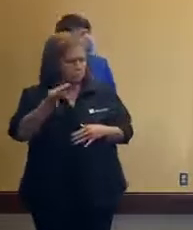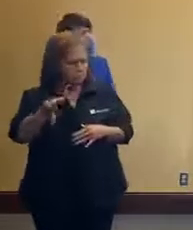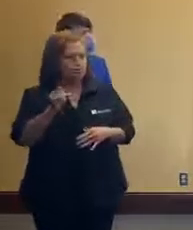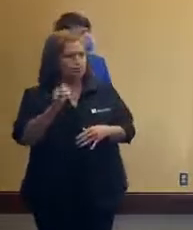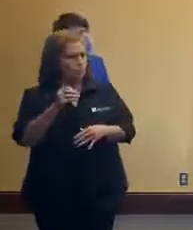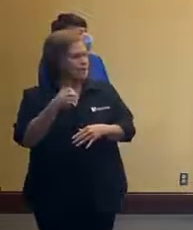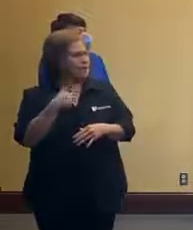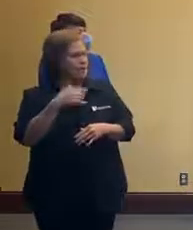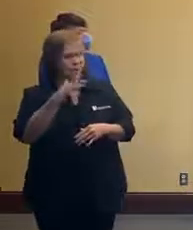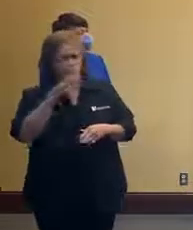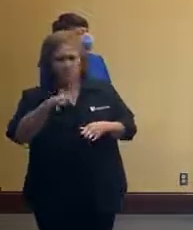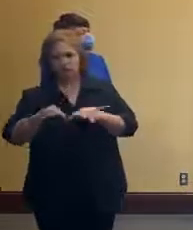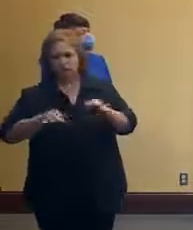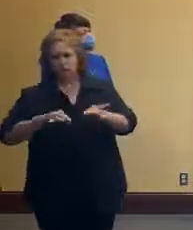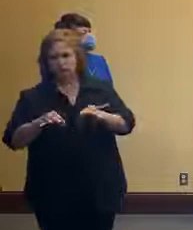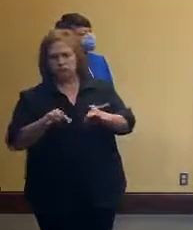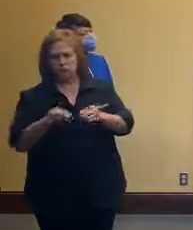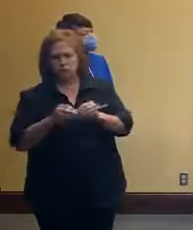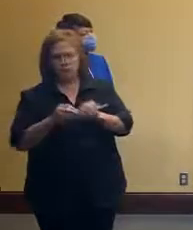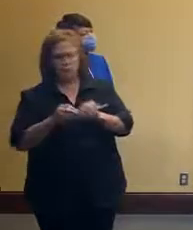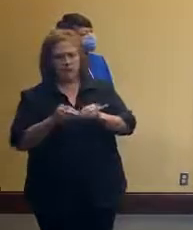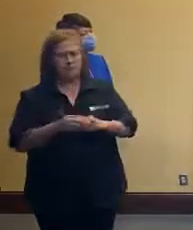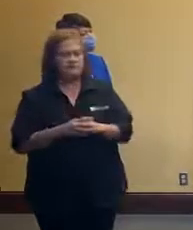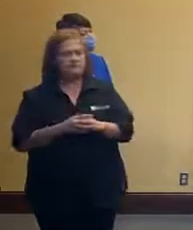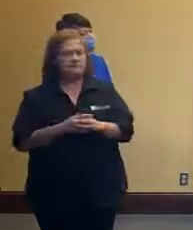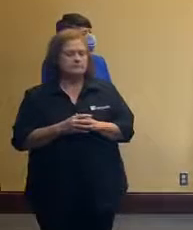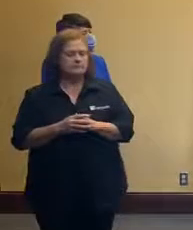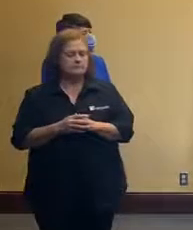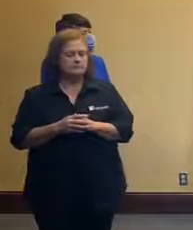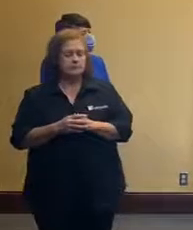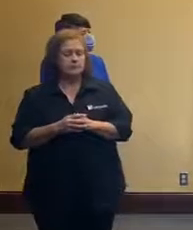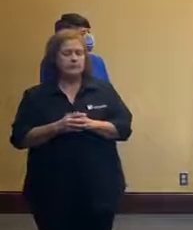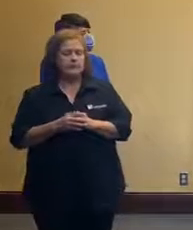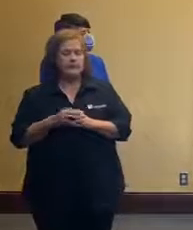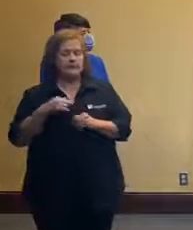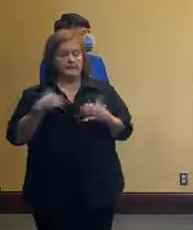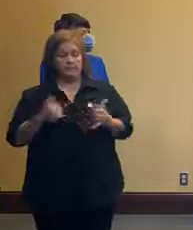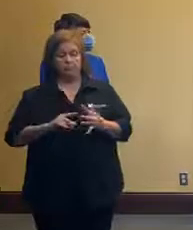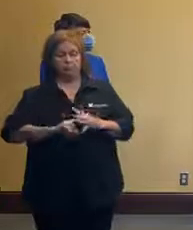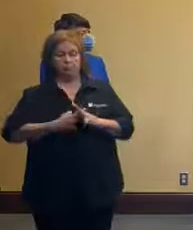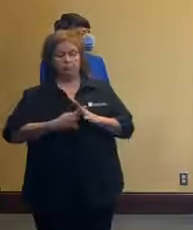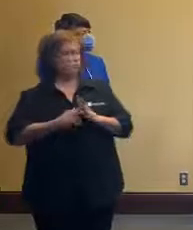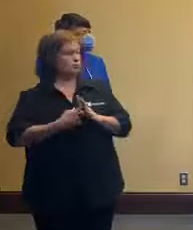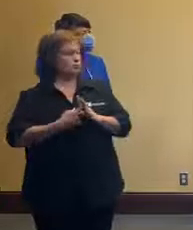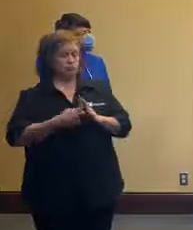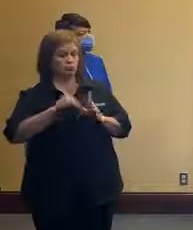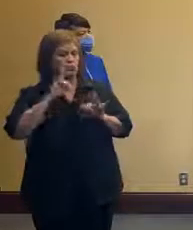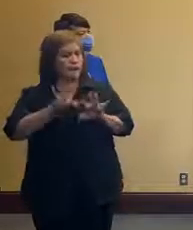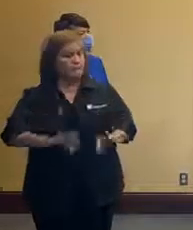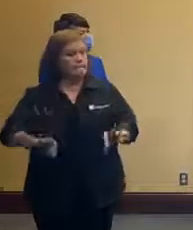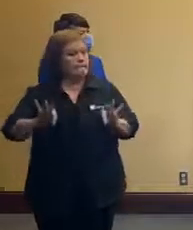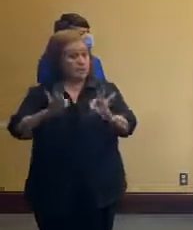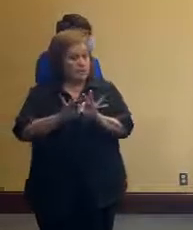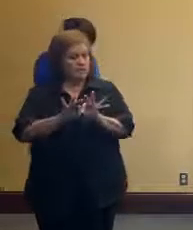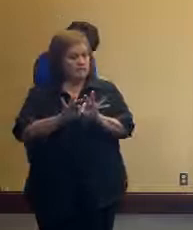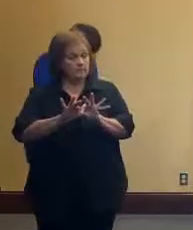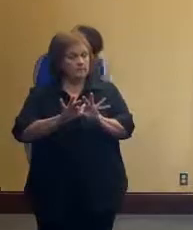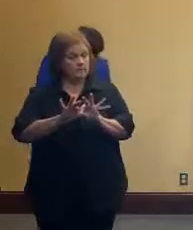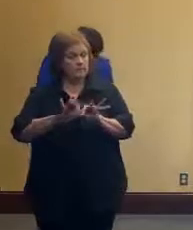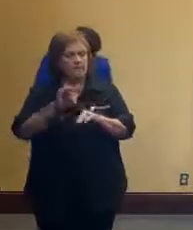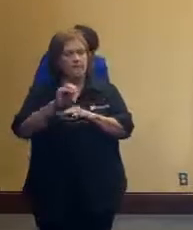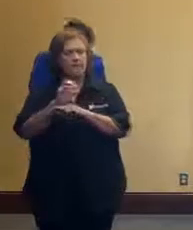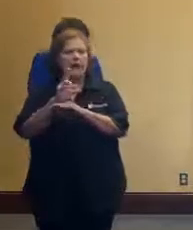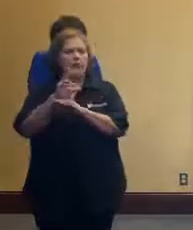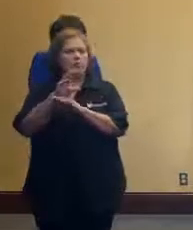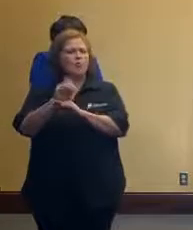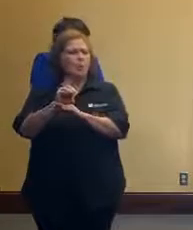analysis for the COVID-19 pandemic. So where I'm going to start, which is important to level set, is from a macro